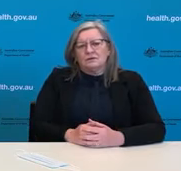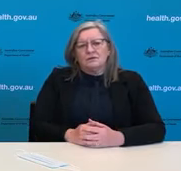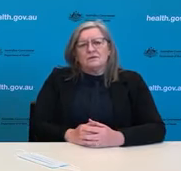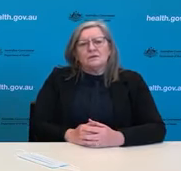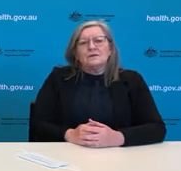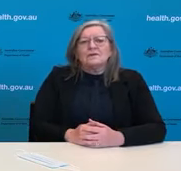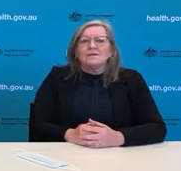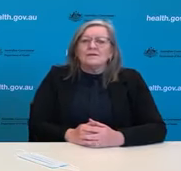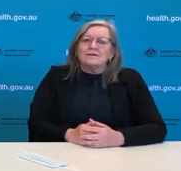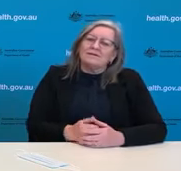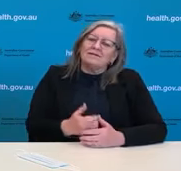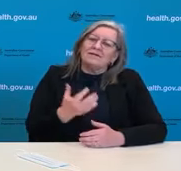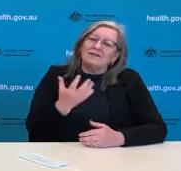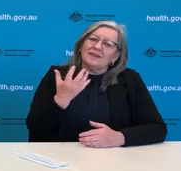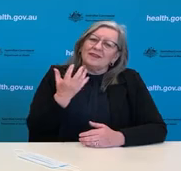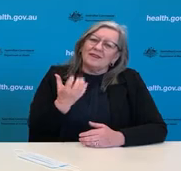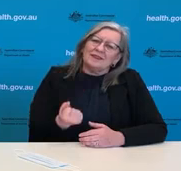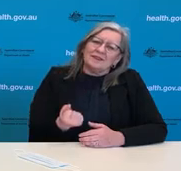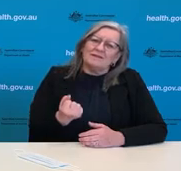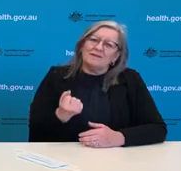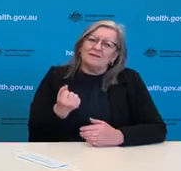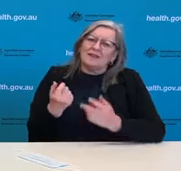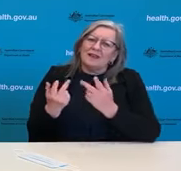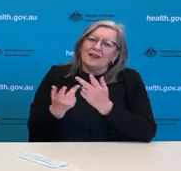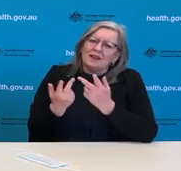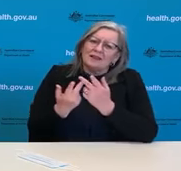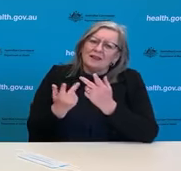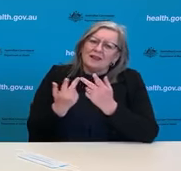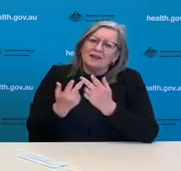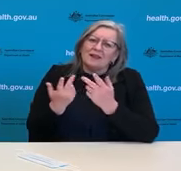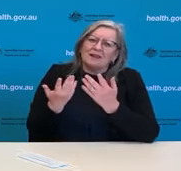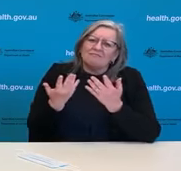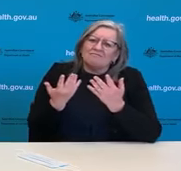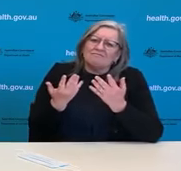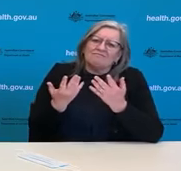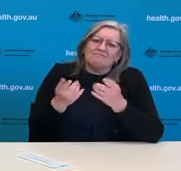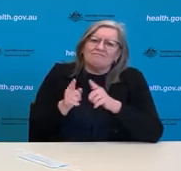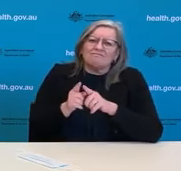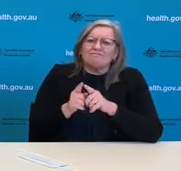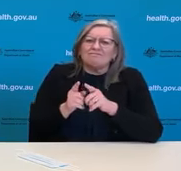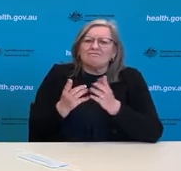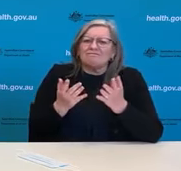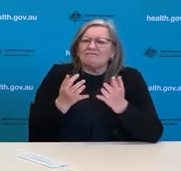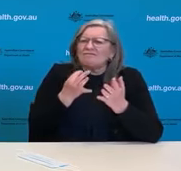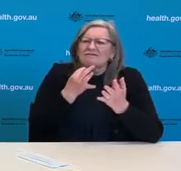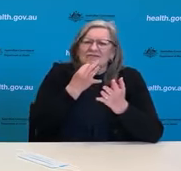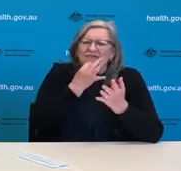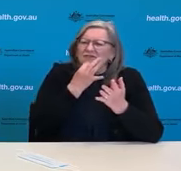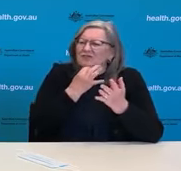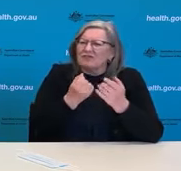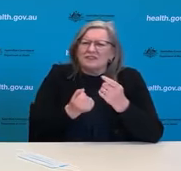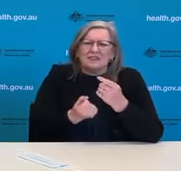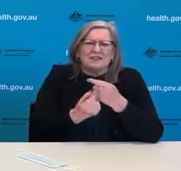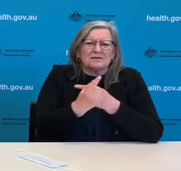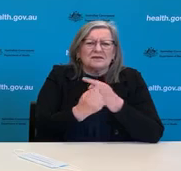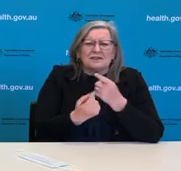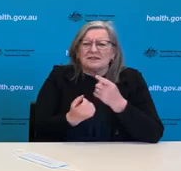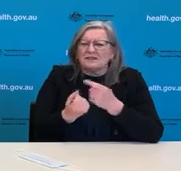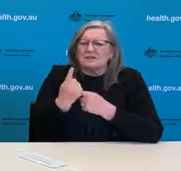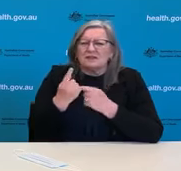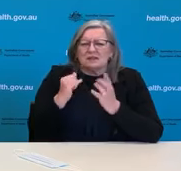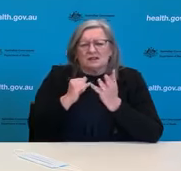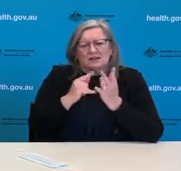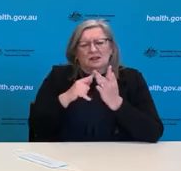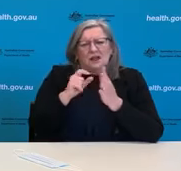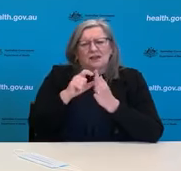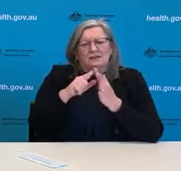side effects from each of the vaccines. And we've talked about these before. For the AstraZeneca vaccine,